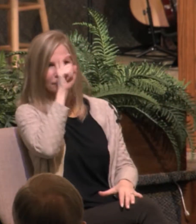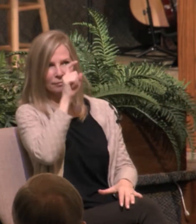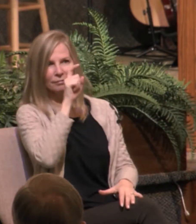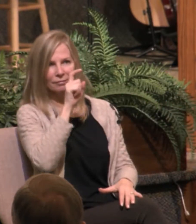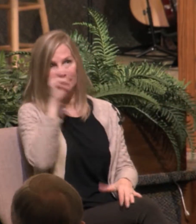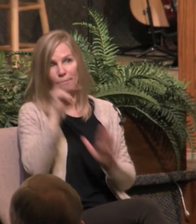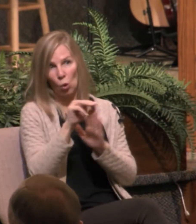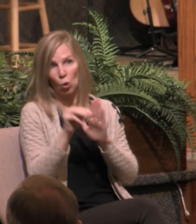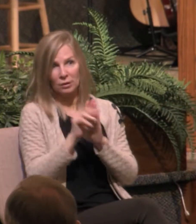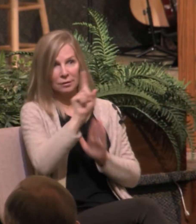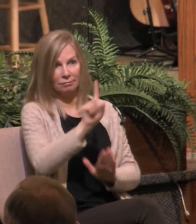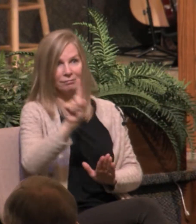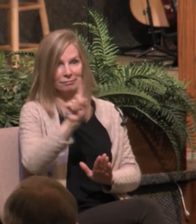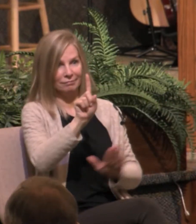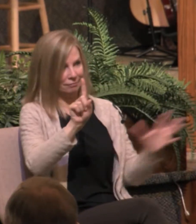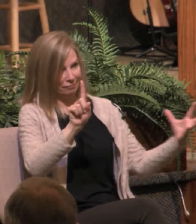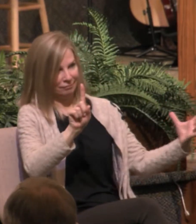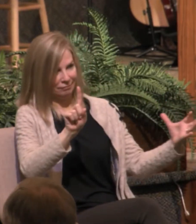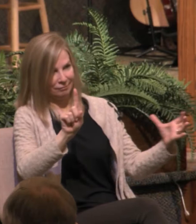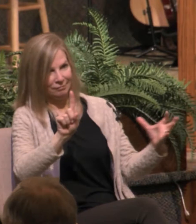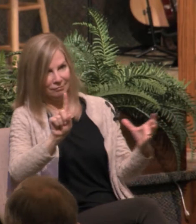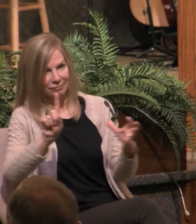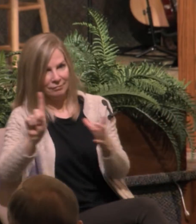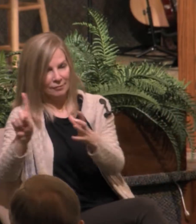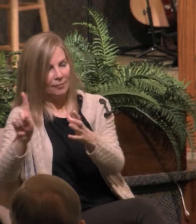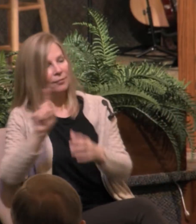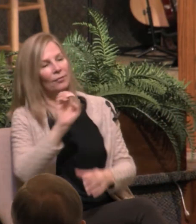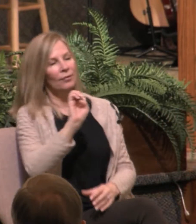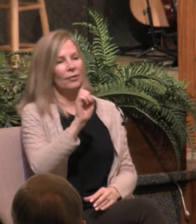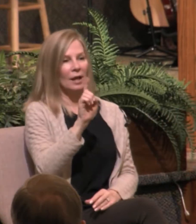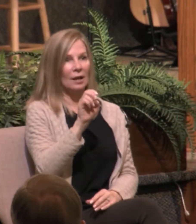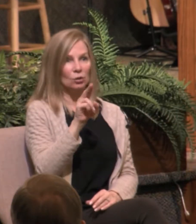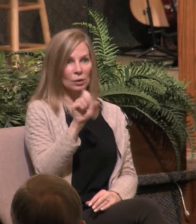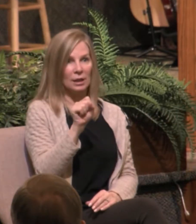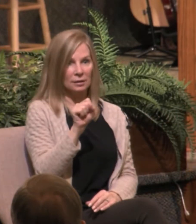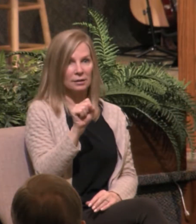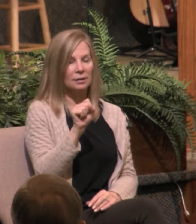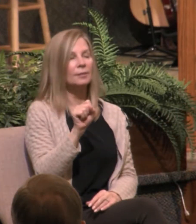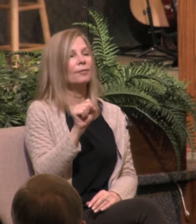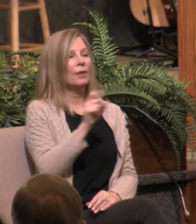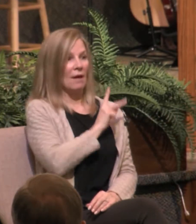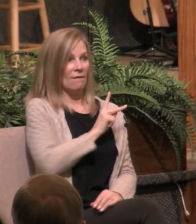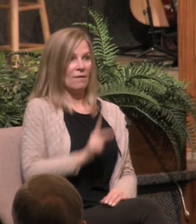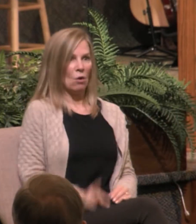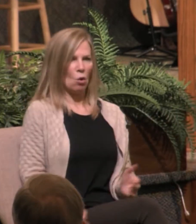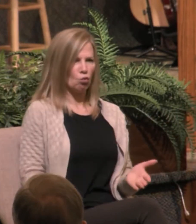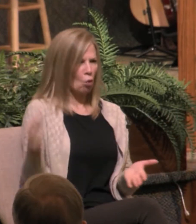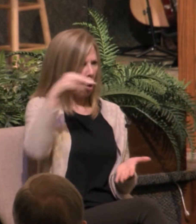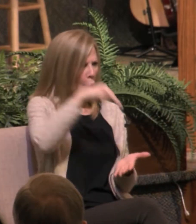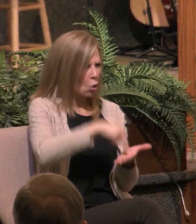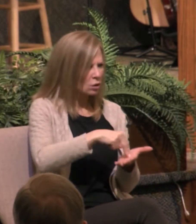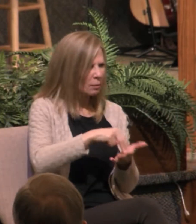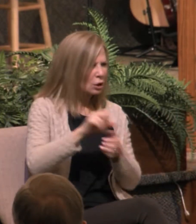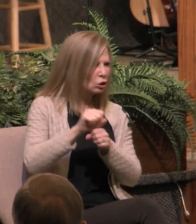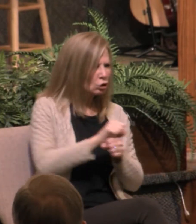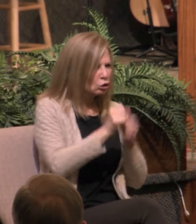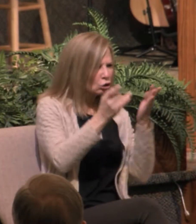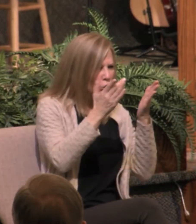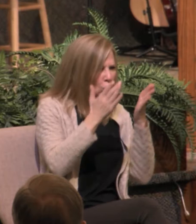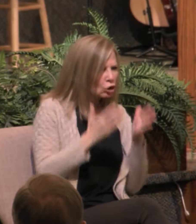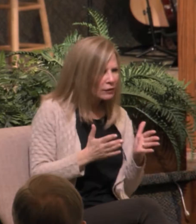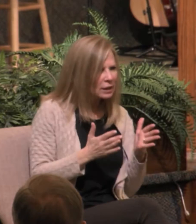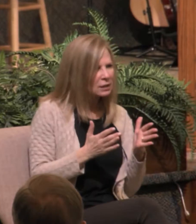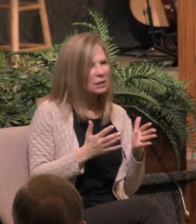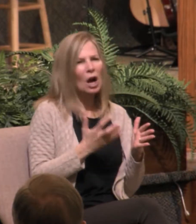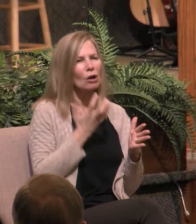In Exodus chapter 12, verses 30 and 32, it says this, Pharaoh arose in the night, he and all his servants and all the Egyptians, and there was a great